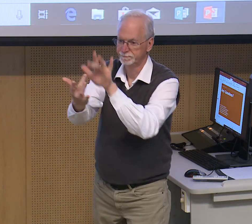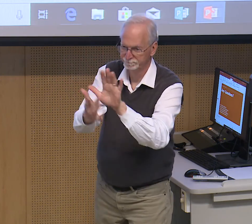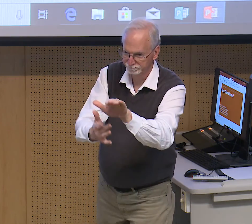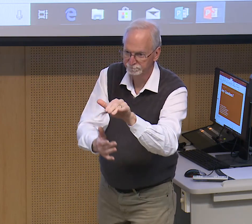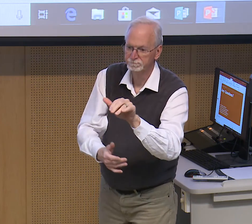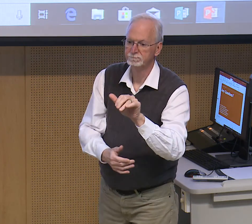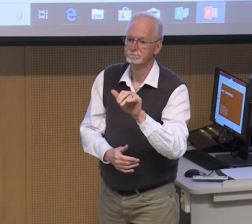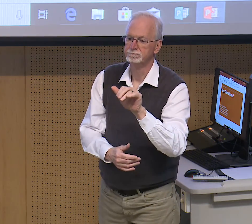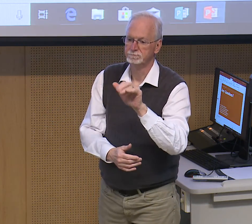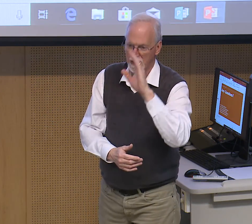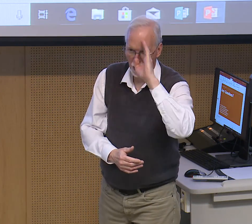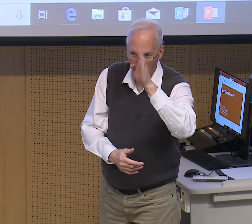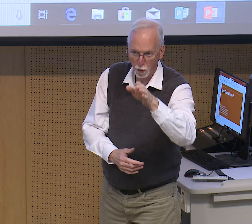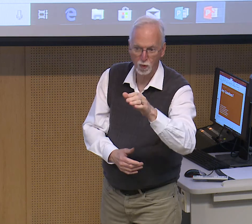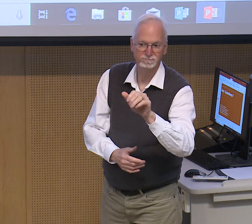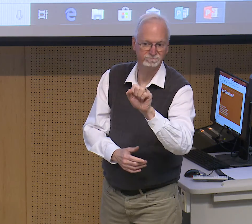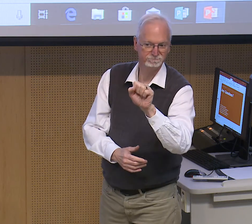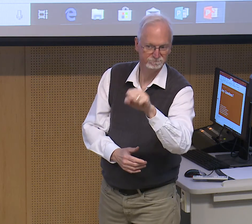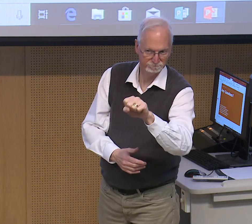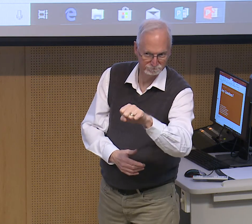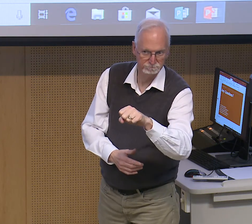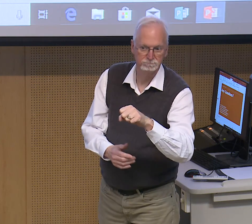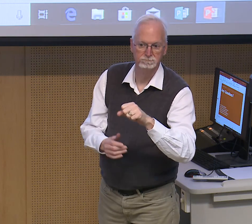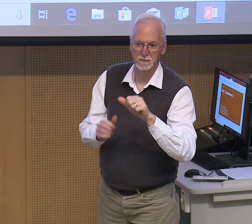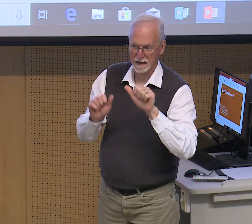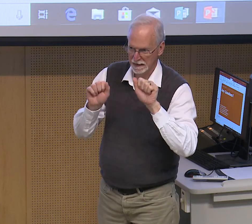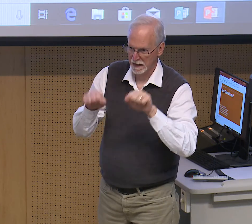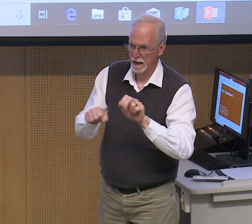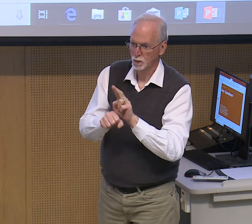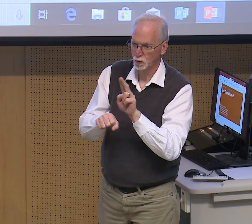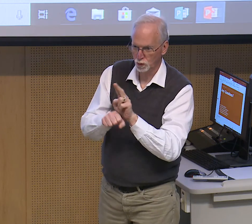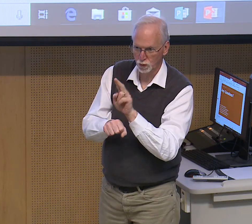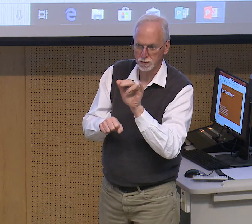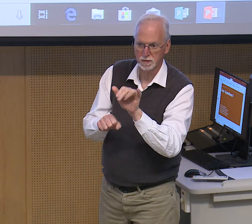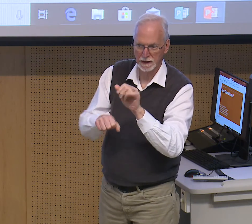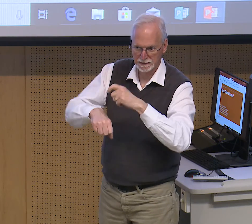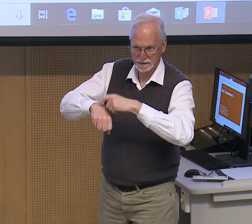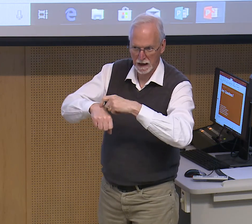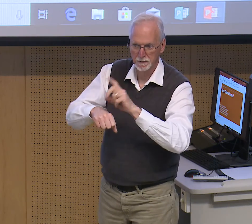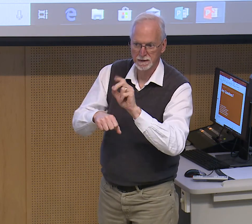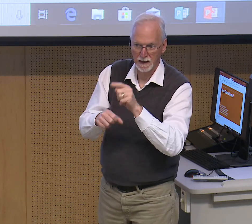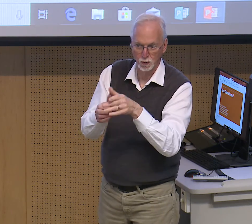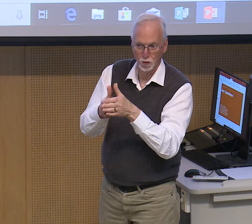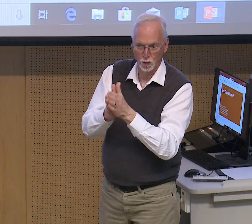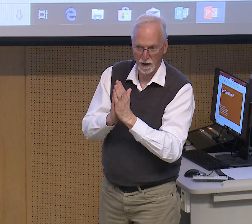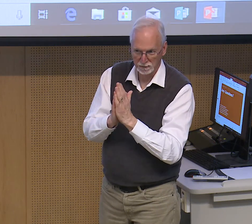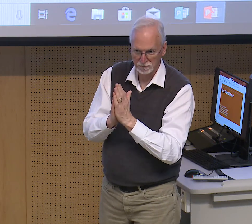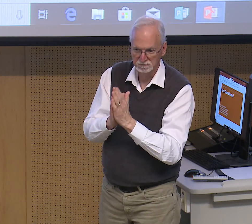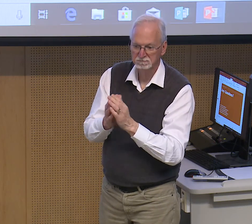calendar, and then we'll get directly to you and say, yes, you may use Panera for this time and date that you've